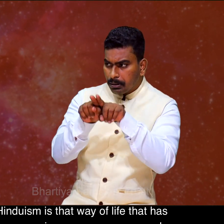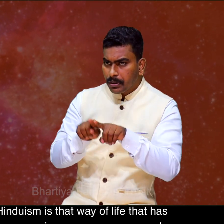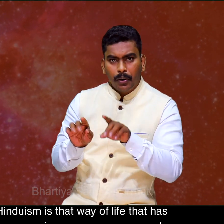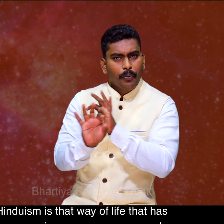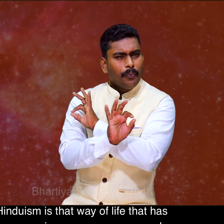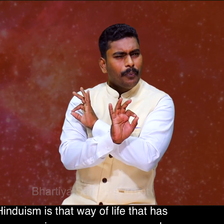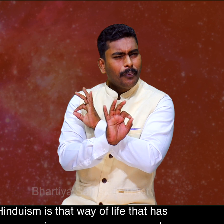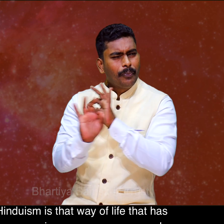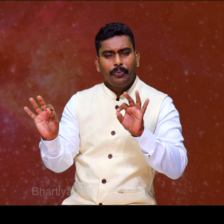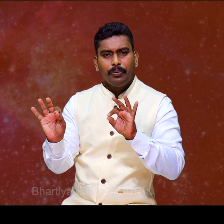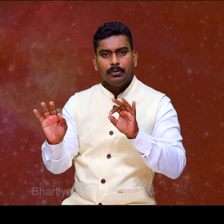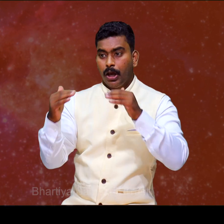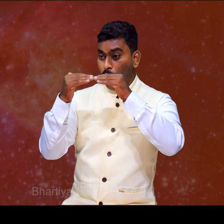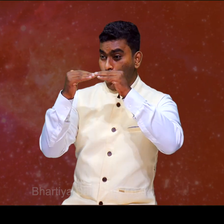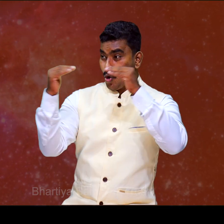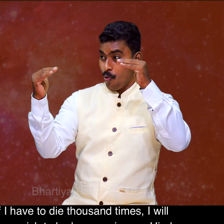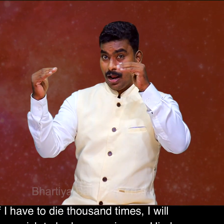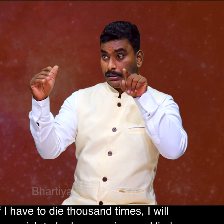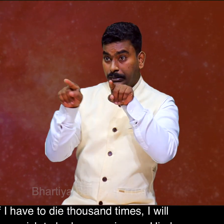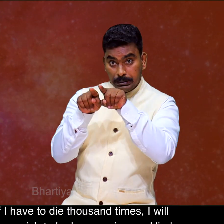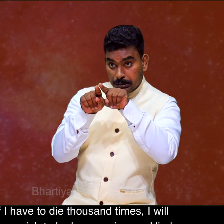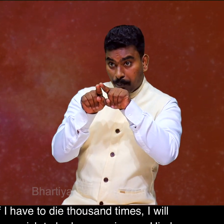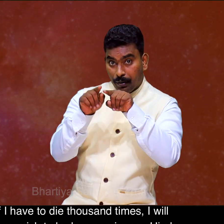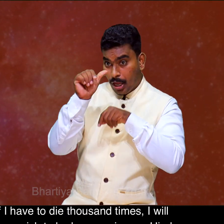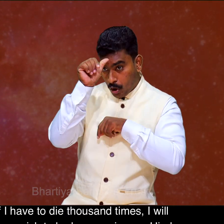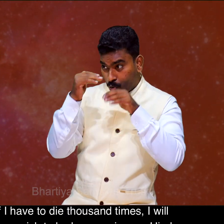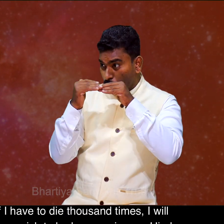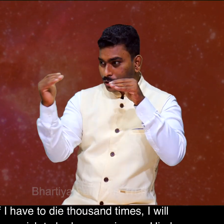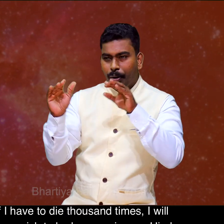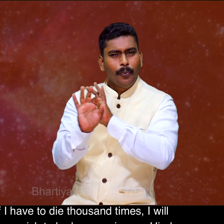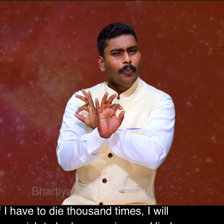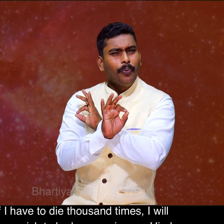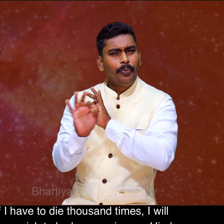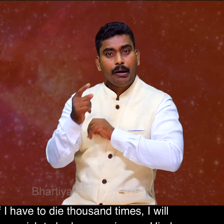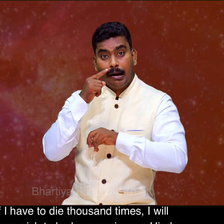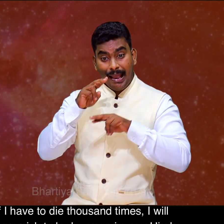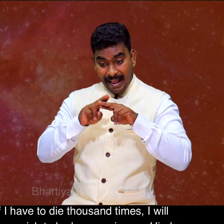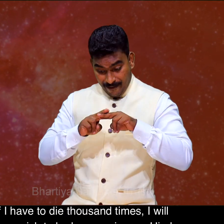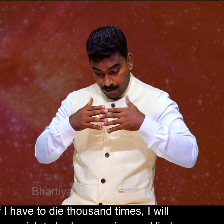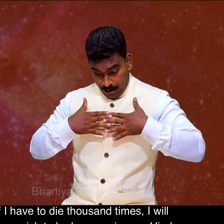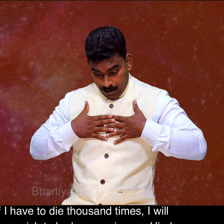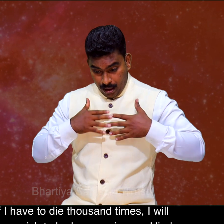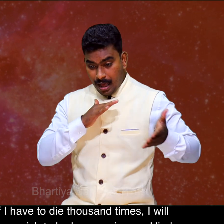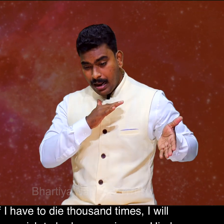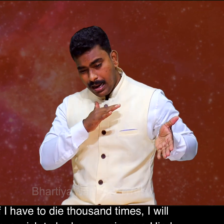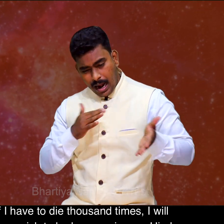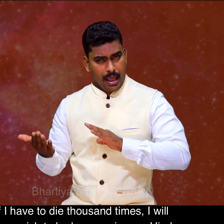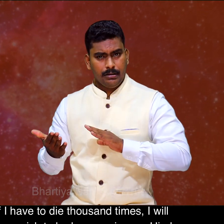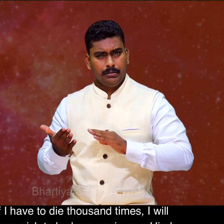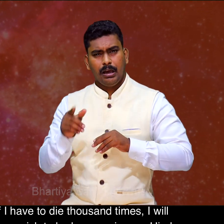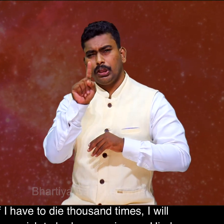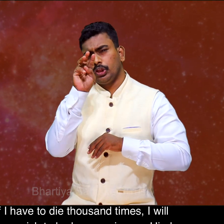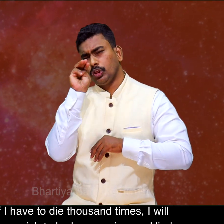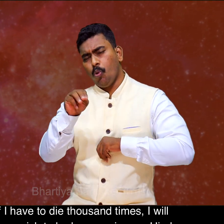no equals. If I have to die 1,000 times, I will always wish to be